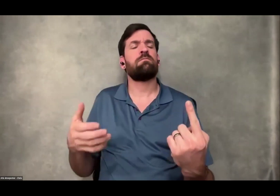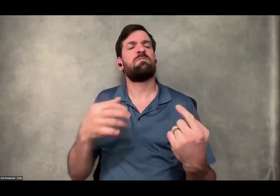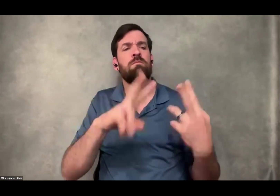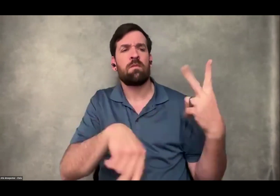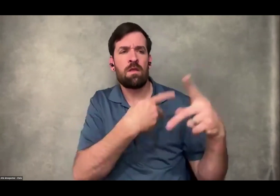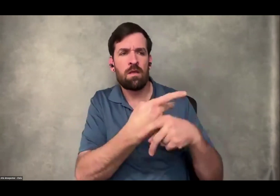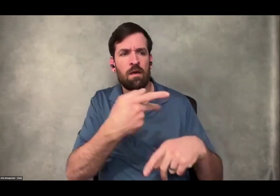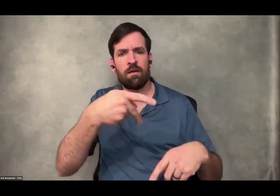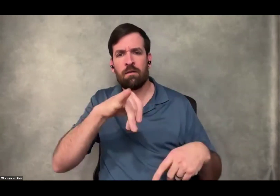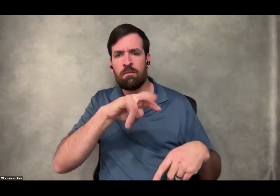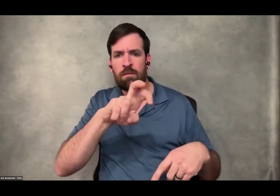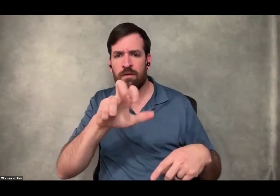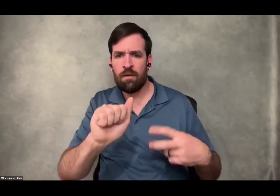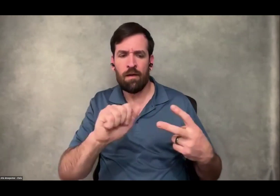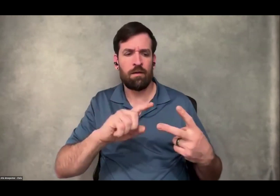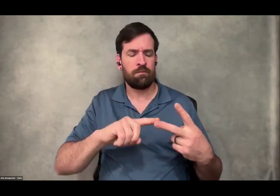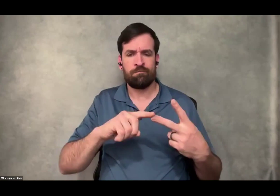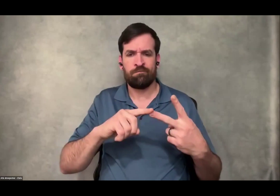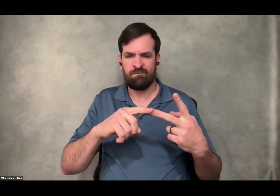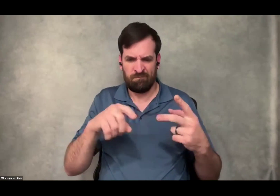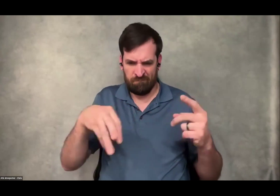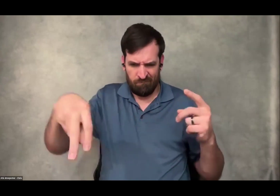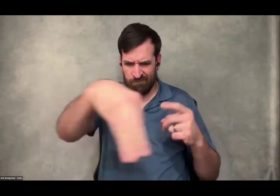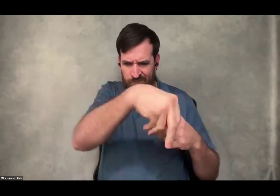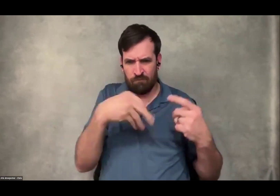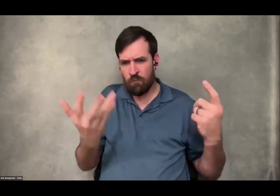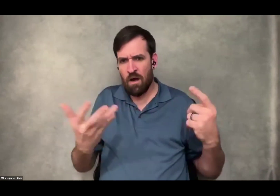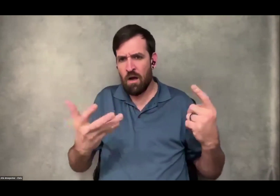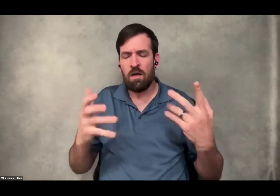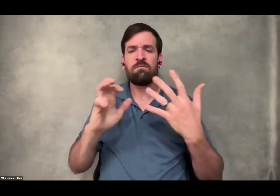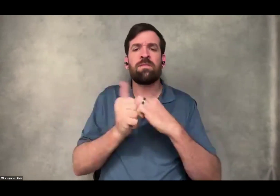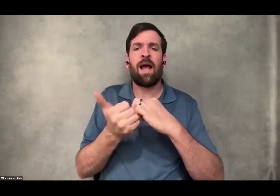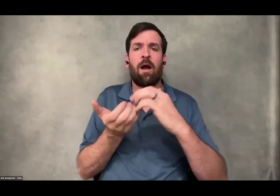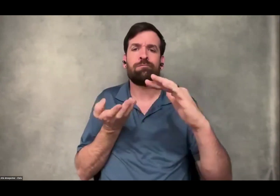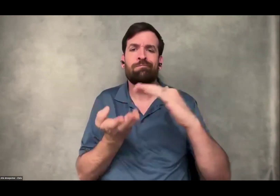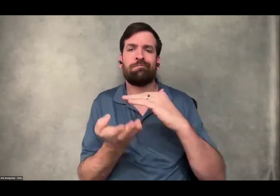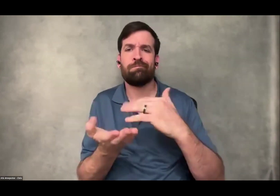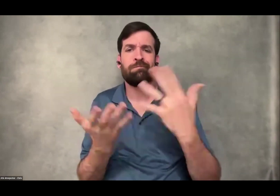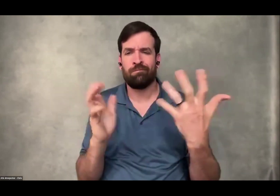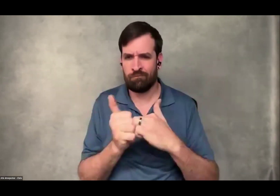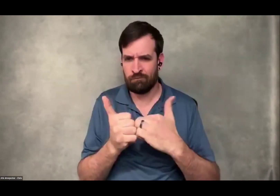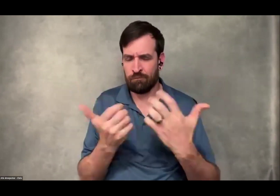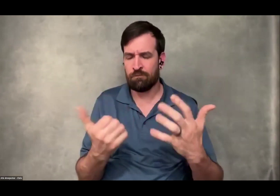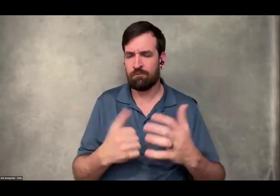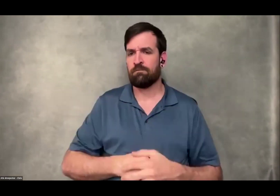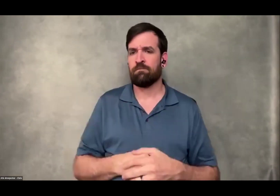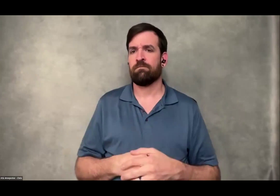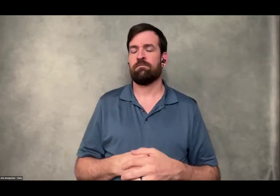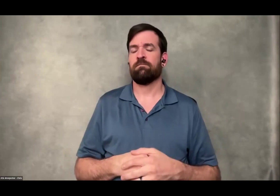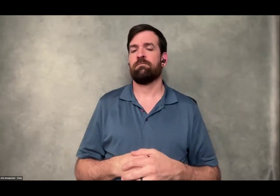of pizza, what should be on it, and how it should be baked. And